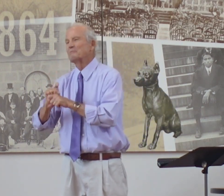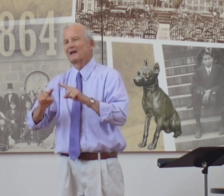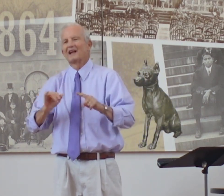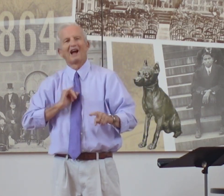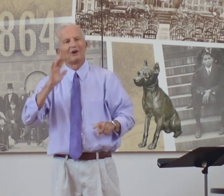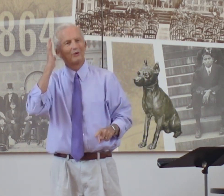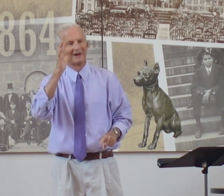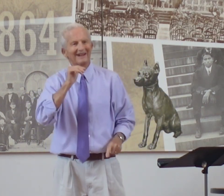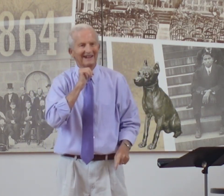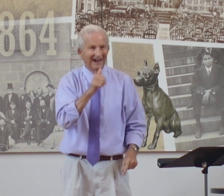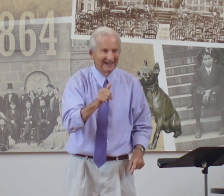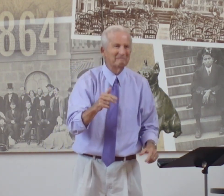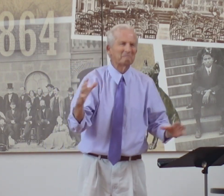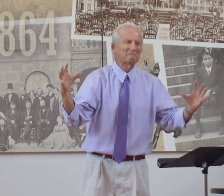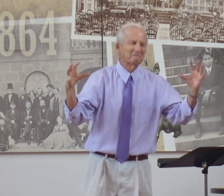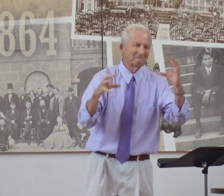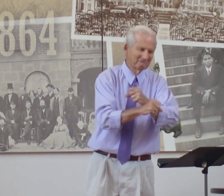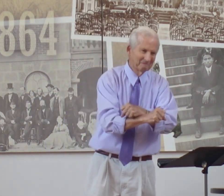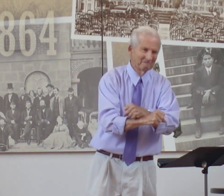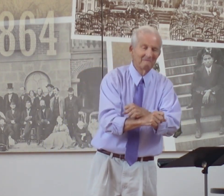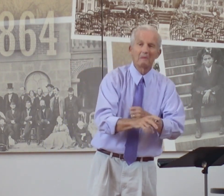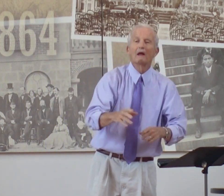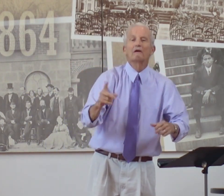Senior Citizen Association that she was a part of.